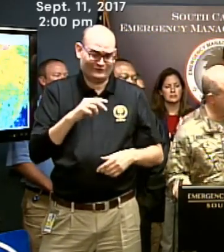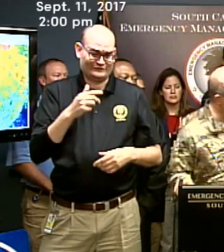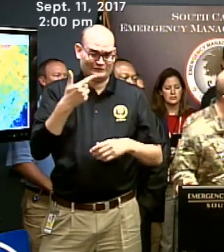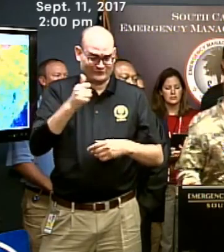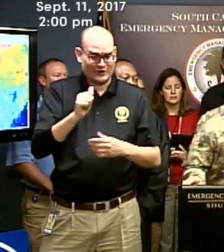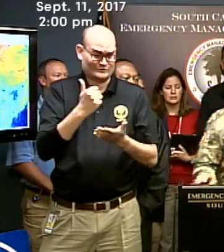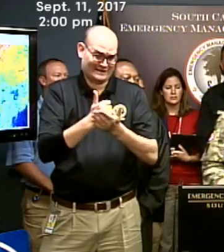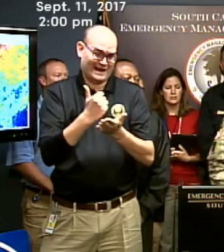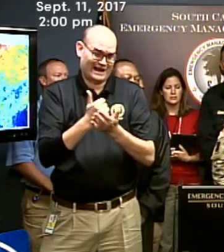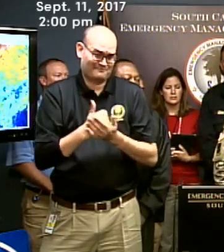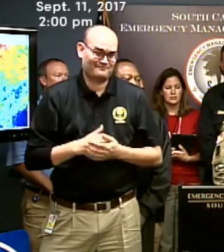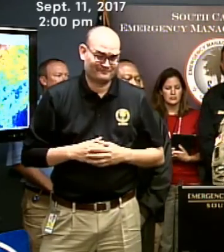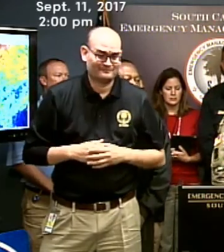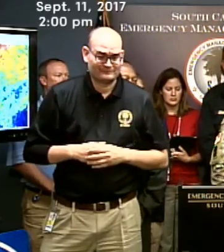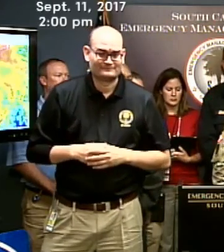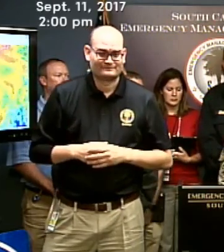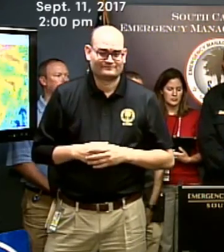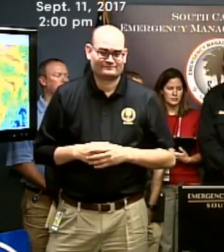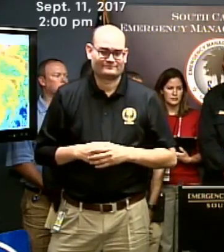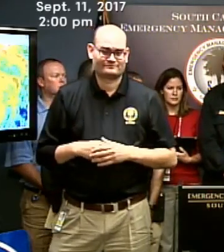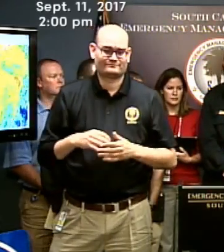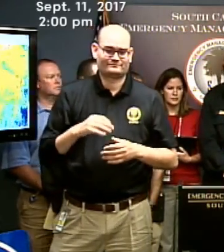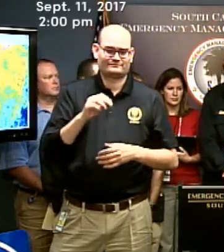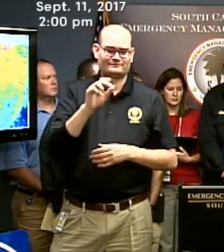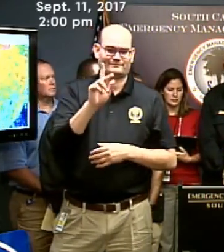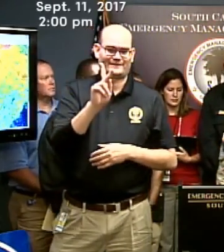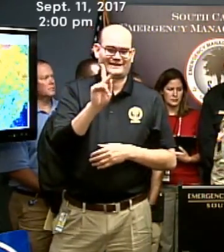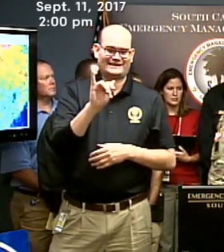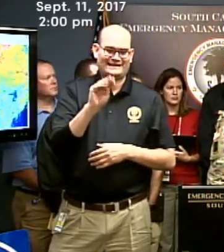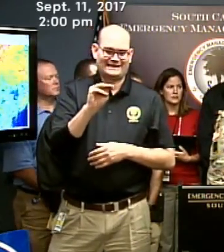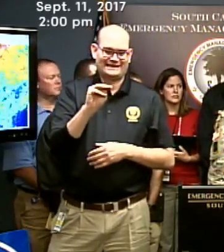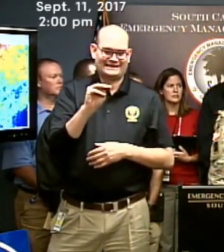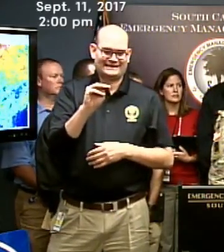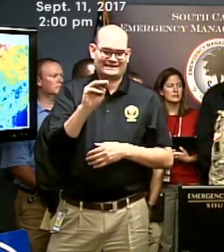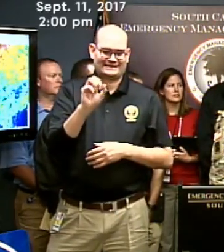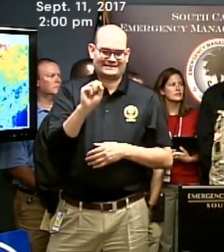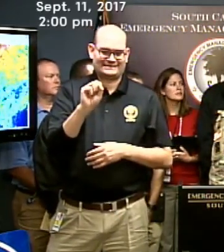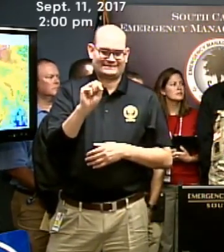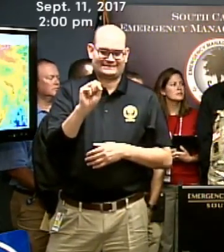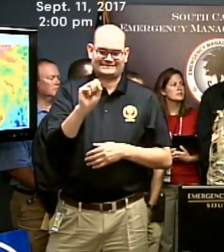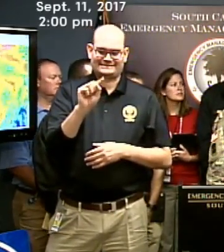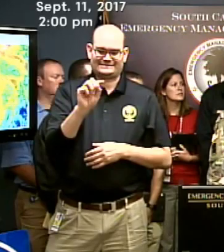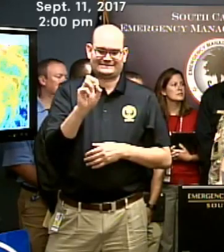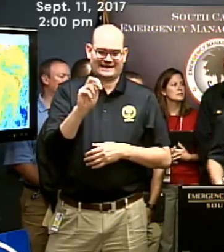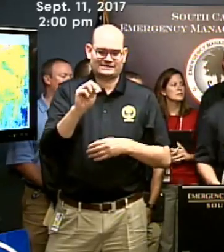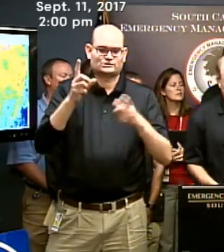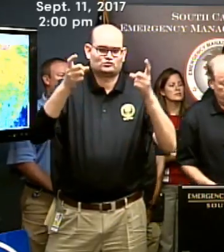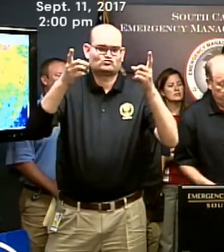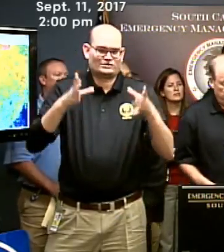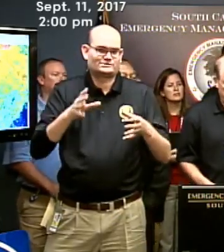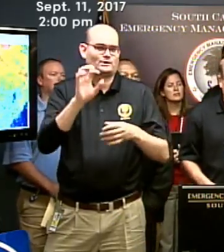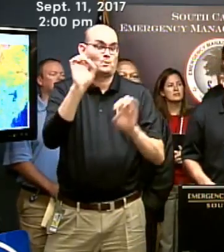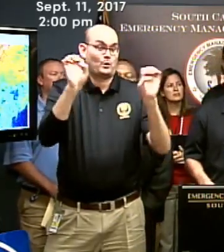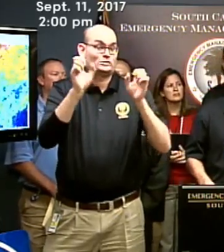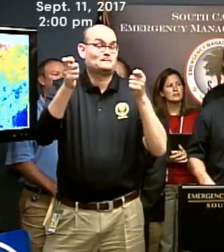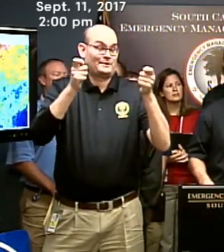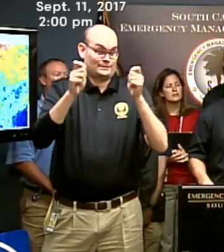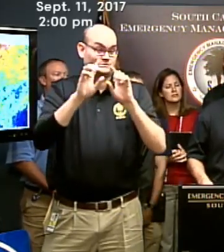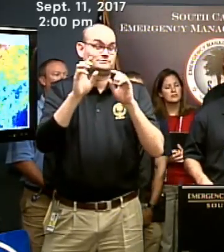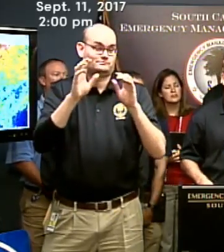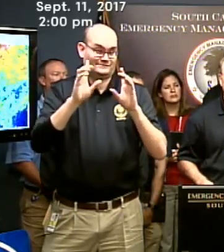Governor. Thank you, General. Kim Stinson, Emergency Management Division. Thank you,